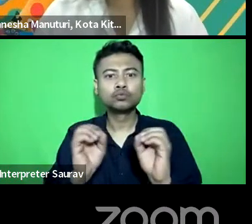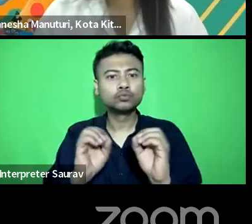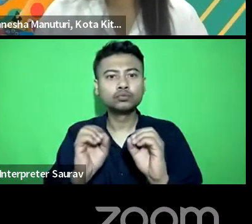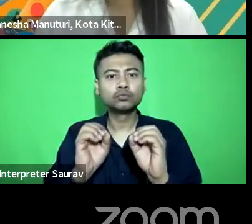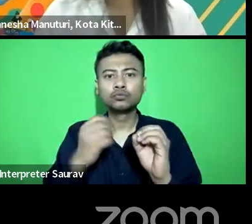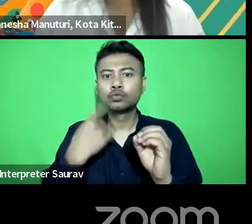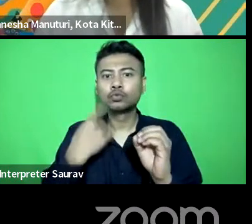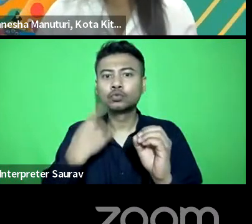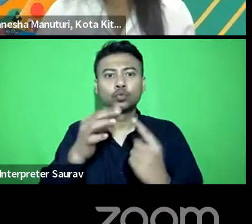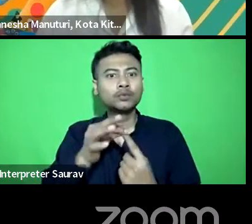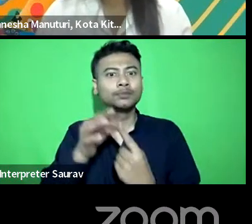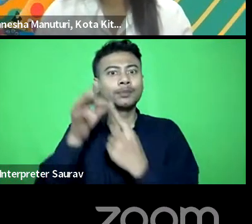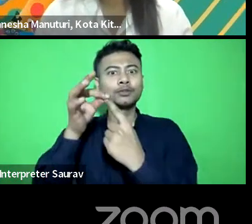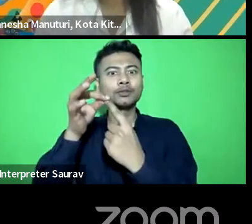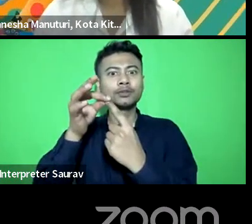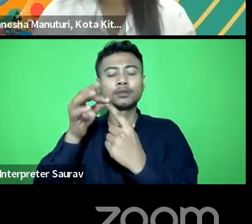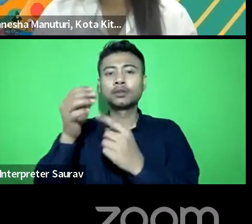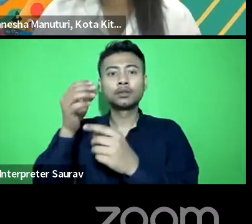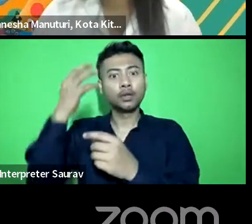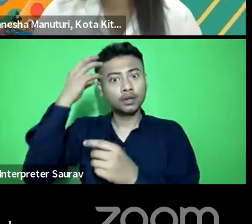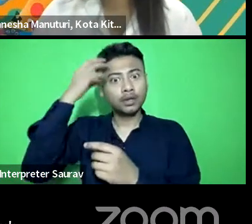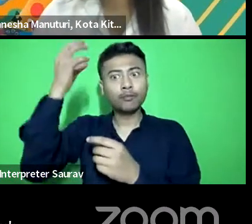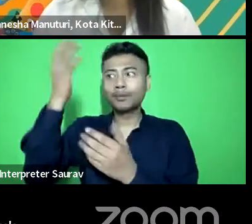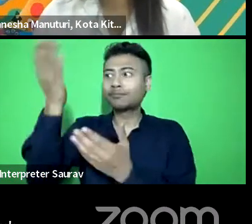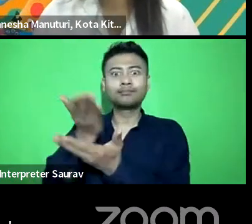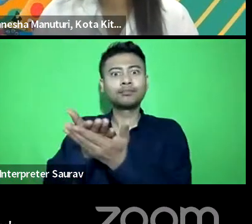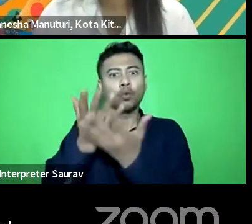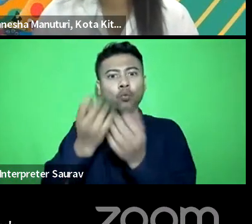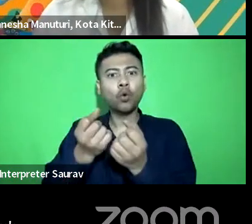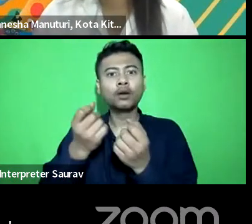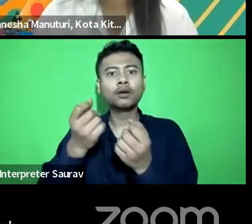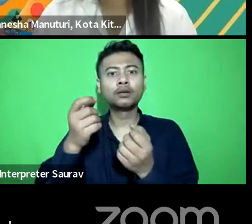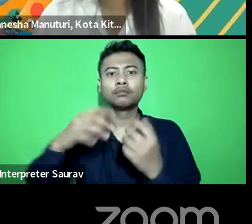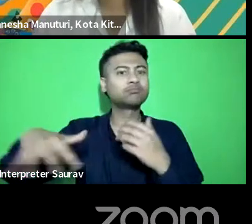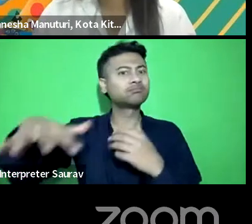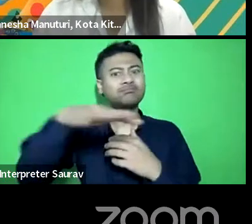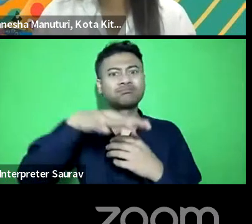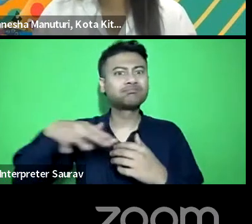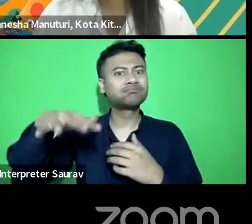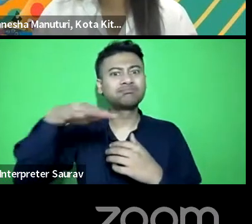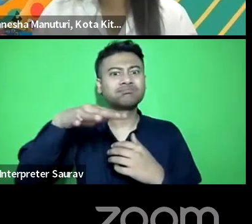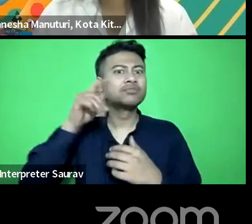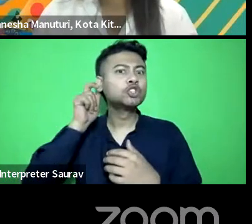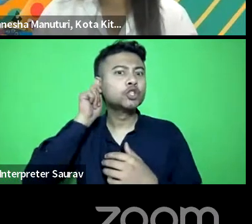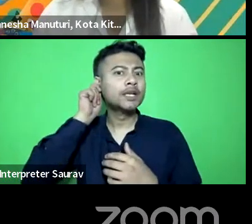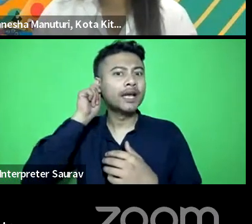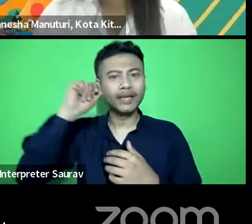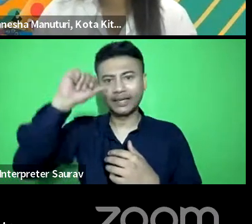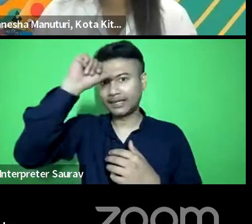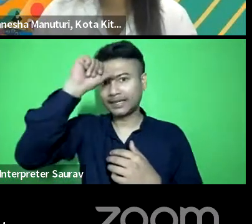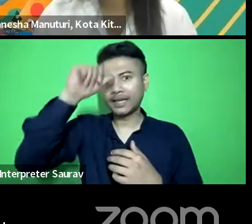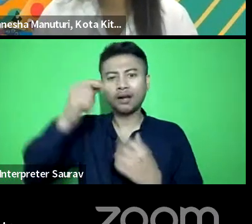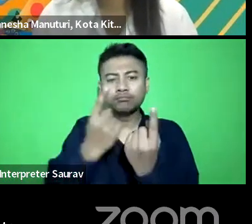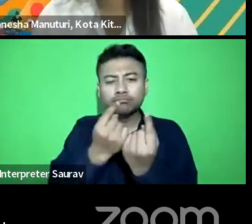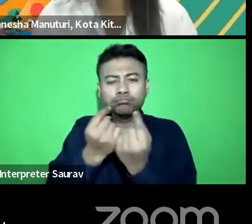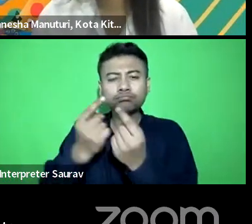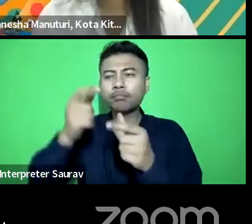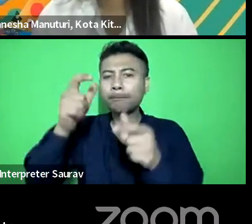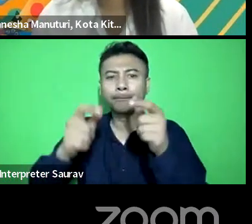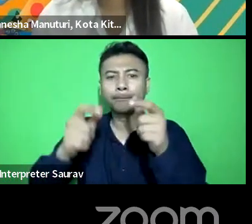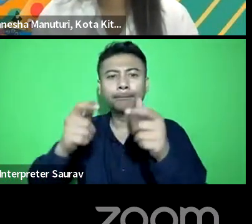he's done trying to do something nice. There's no response from the other side. So we need to probably think of alternate technologies and